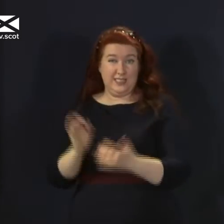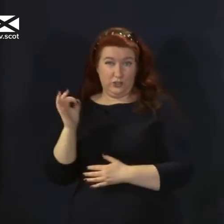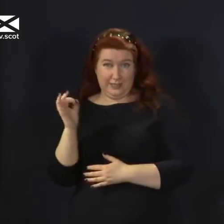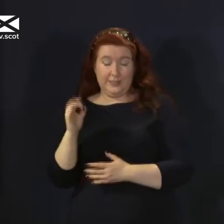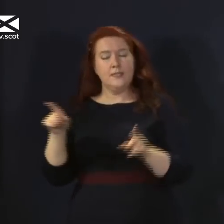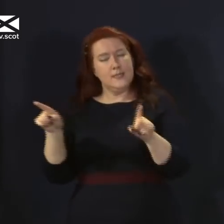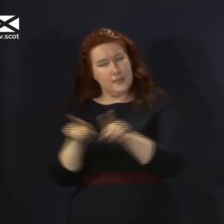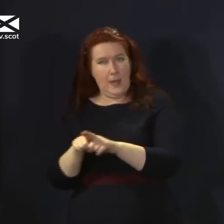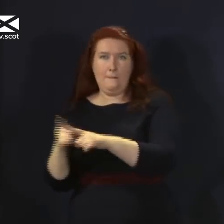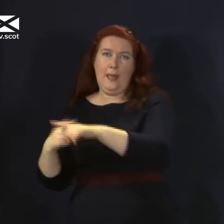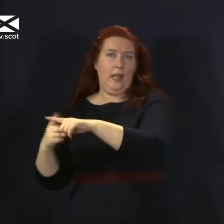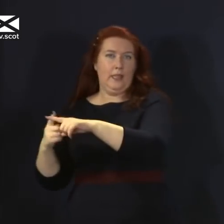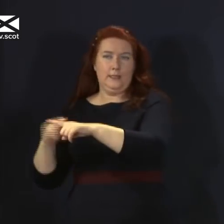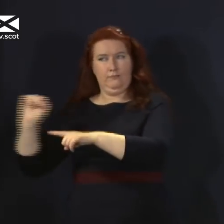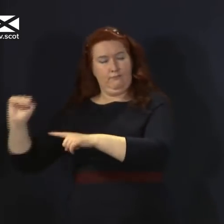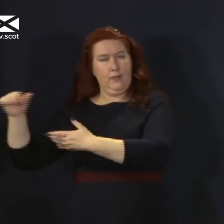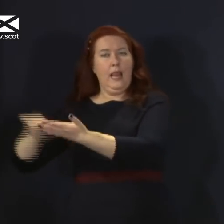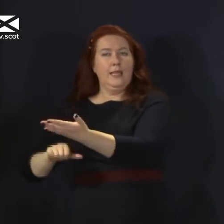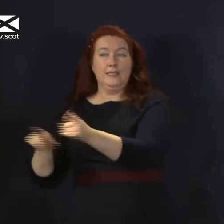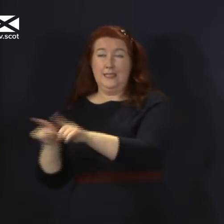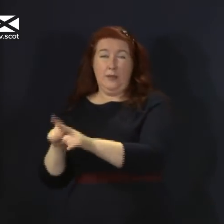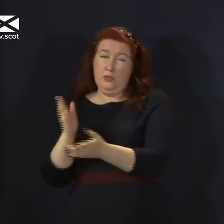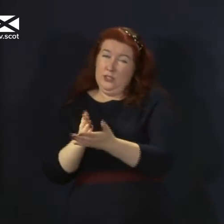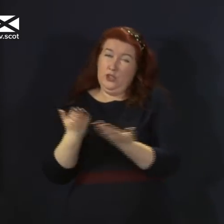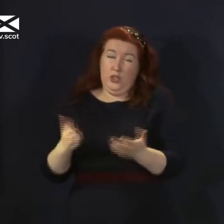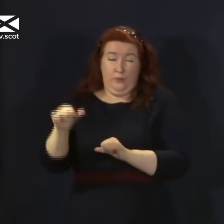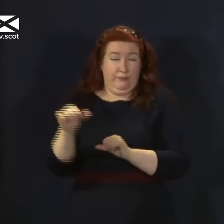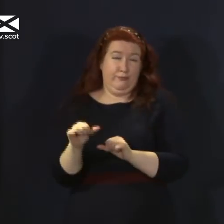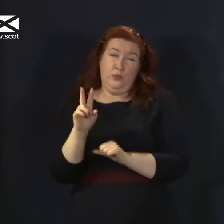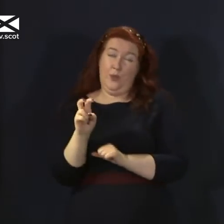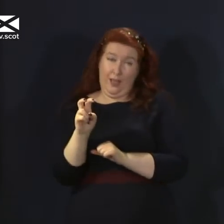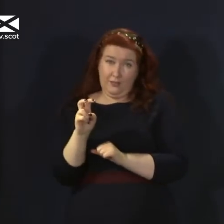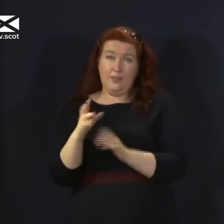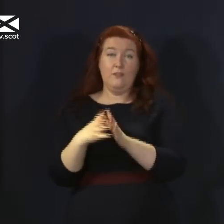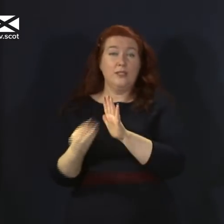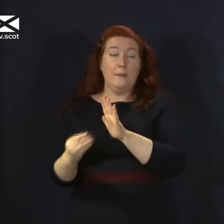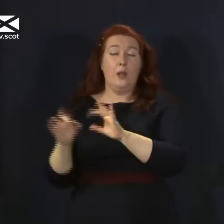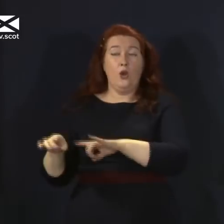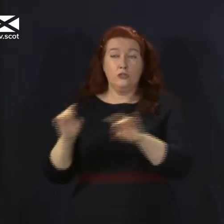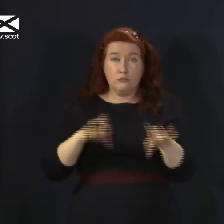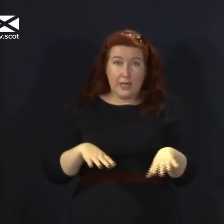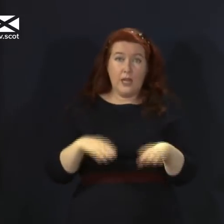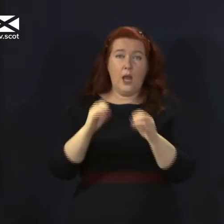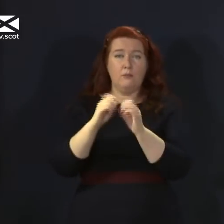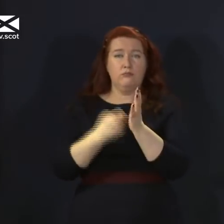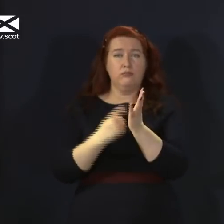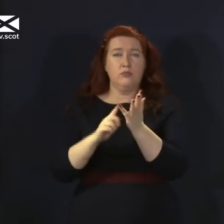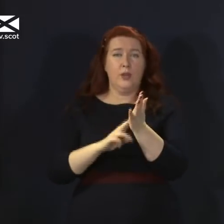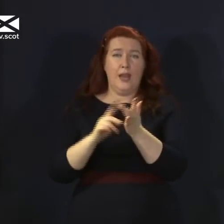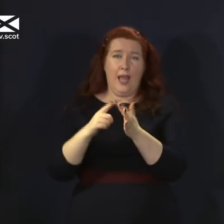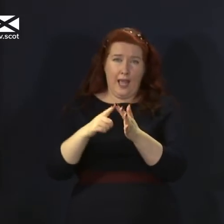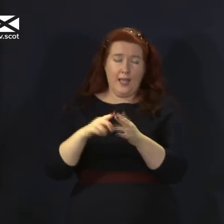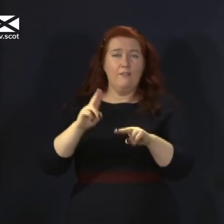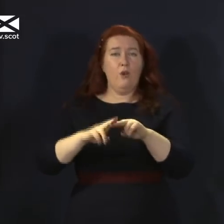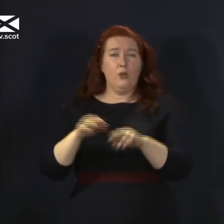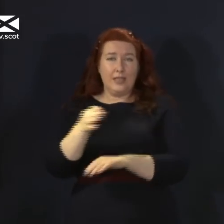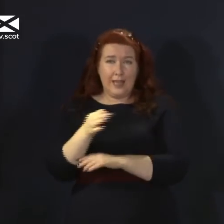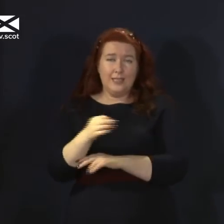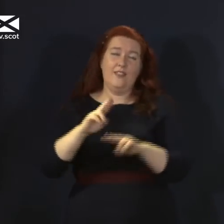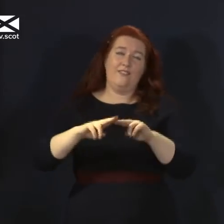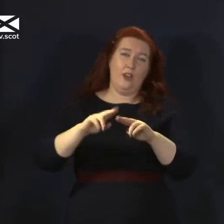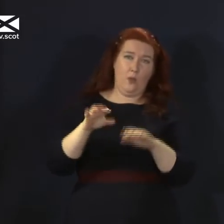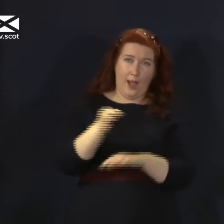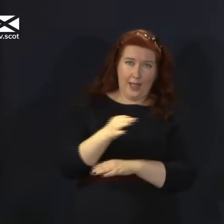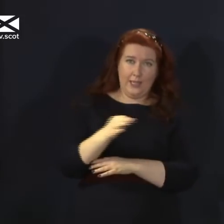for England. For now, this is a very limited list and it includes Australia, Brunei, the Falkland Islands, the Faroe